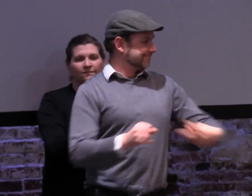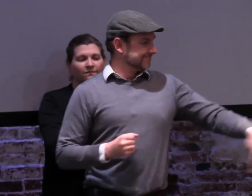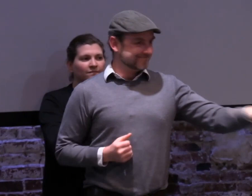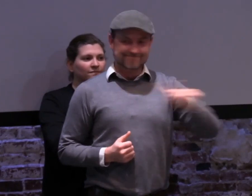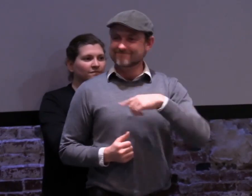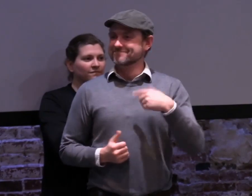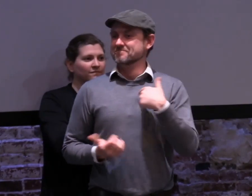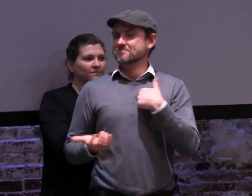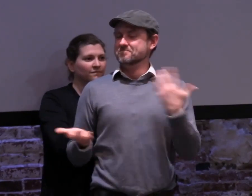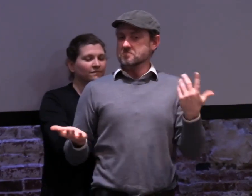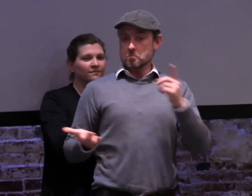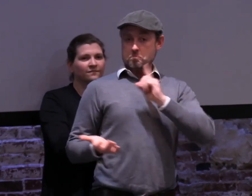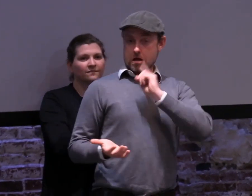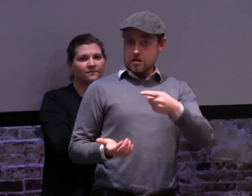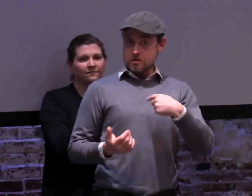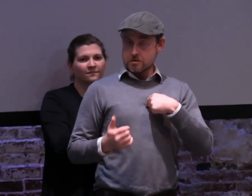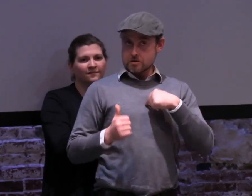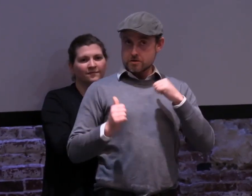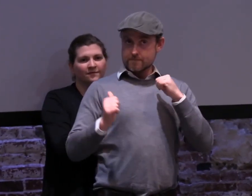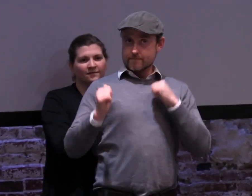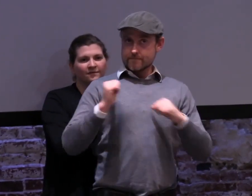I am so thrilled to join all of you.